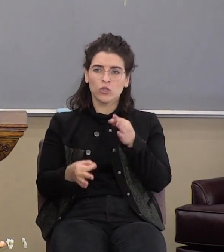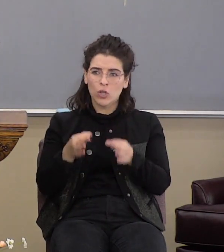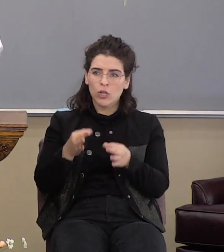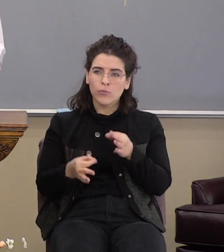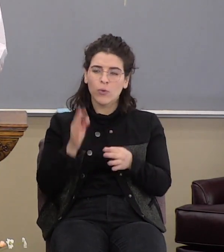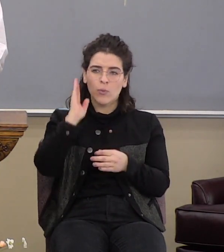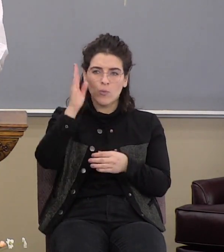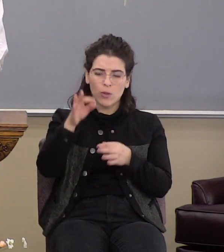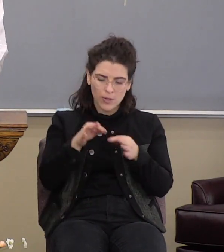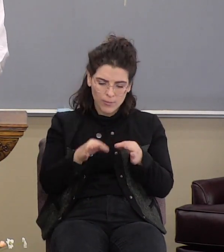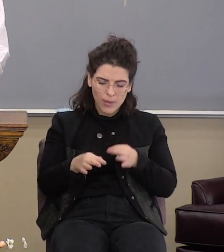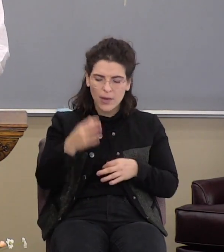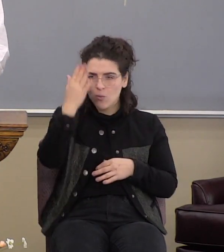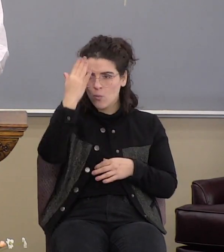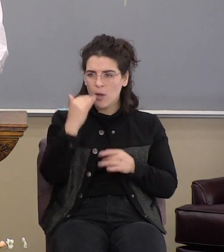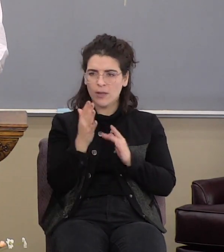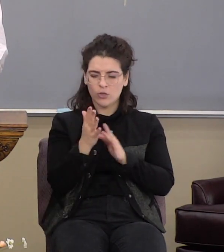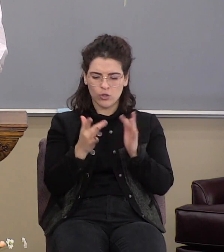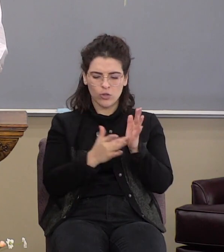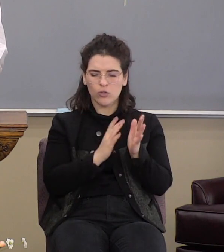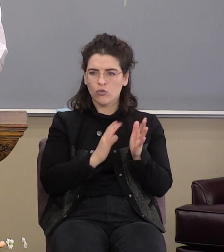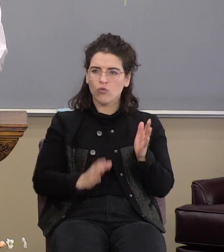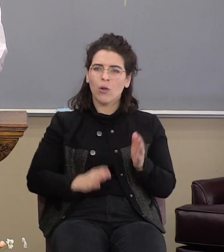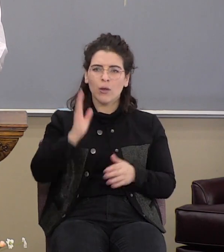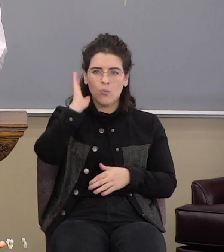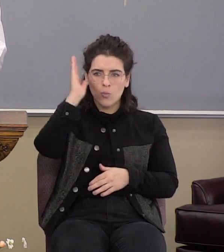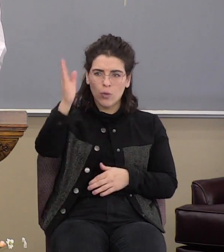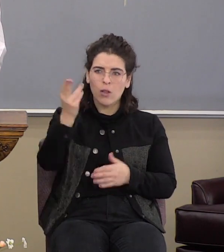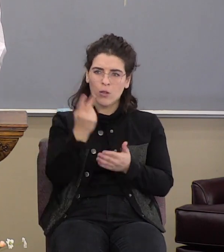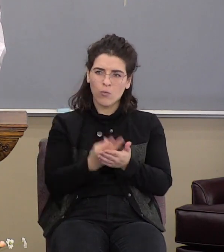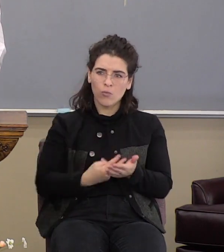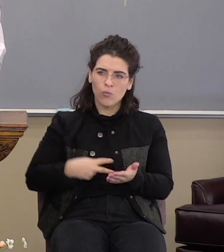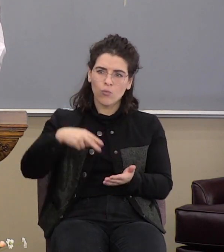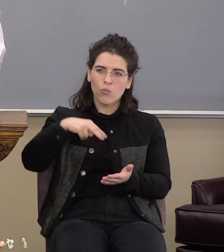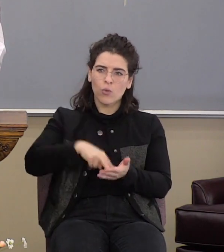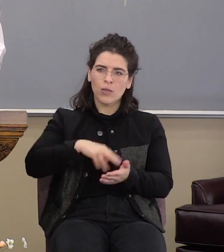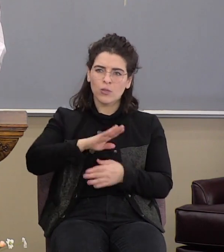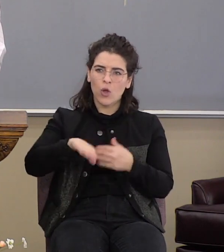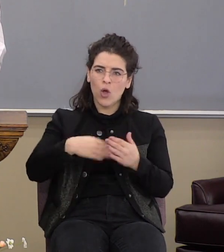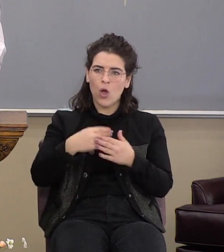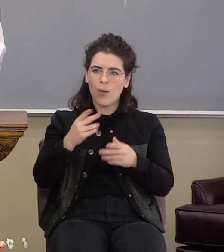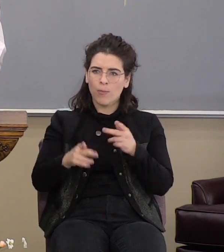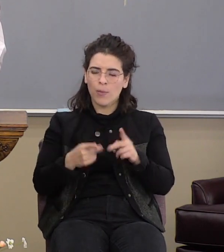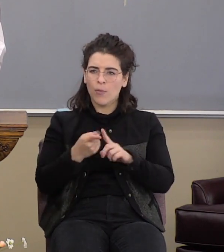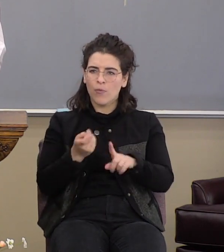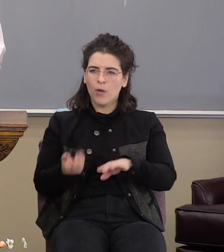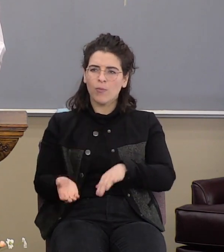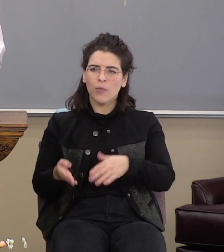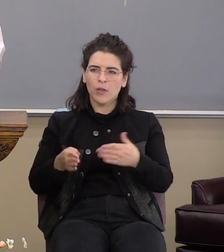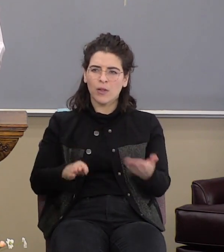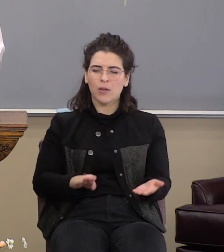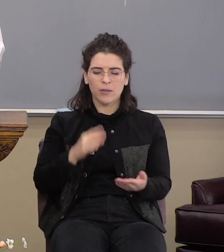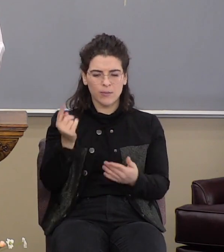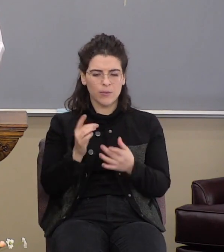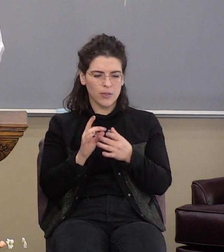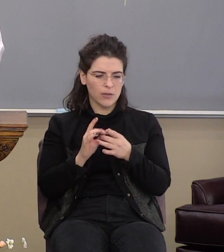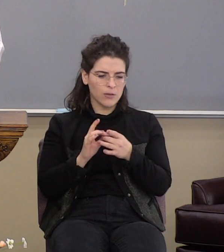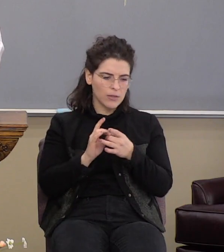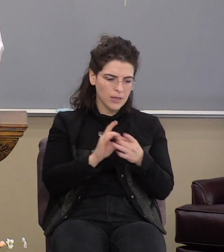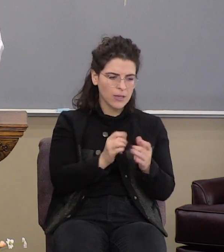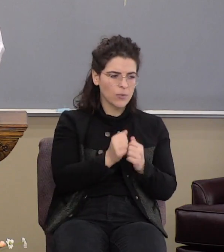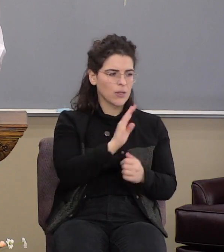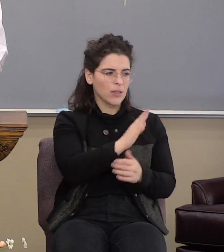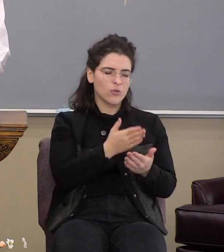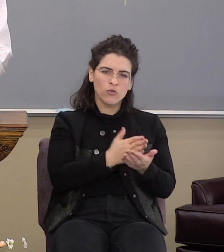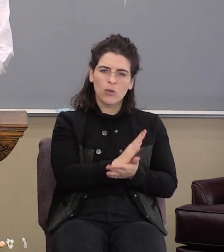is going to raise everybody from the dead, okay? It has something to do with his right as the Son of Man to judge,